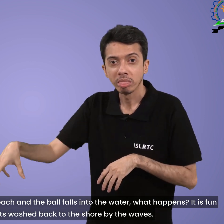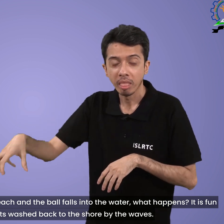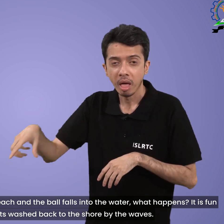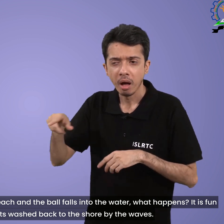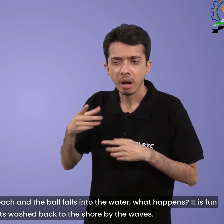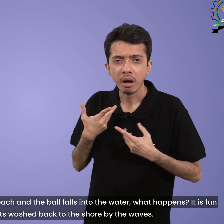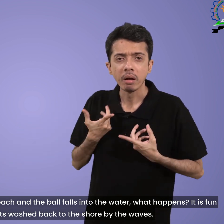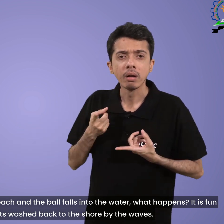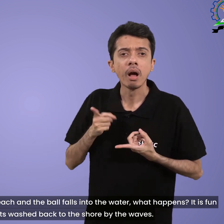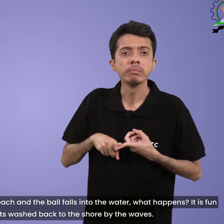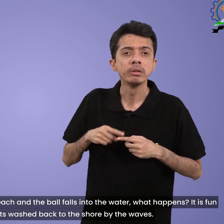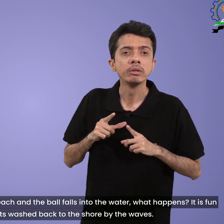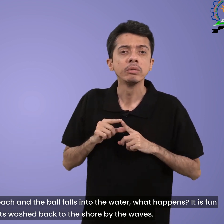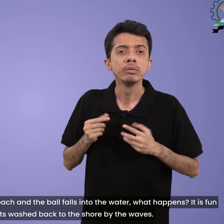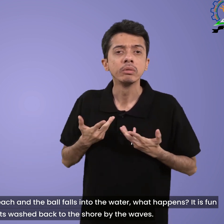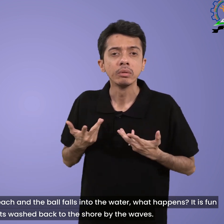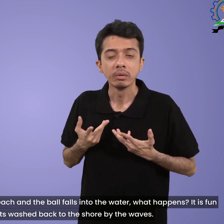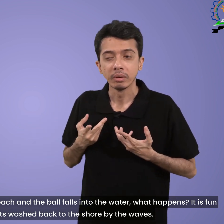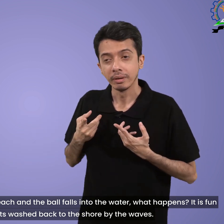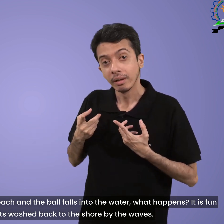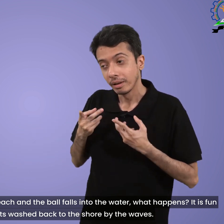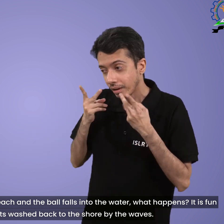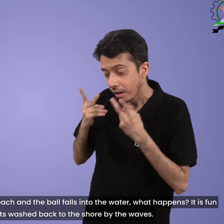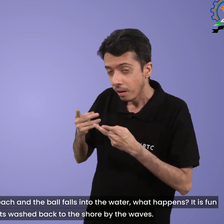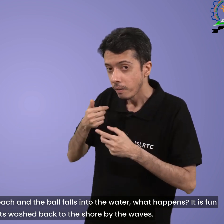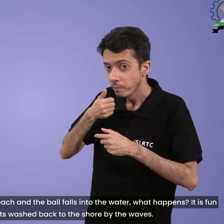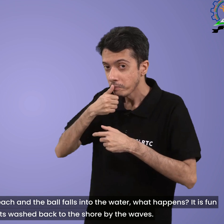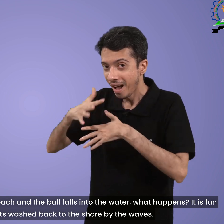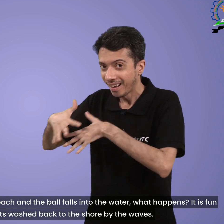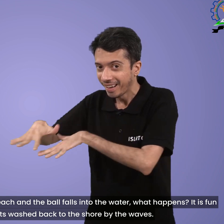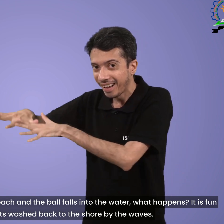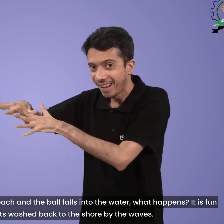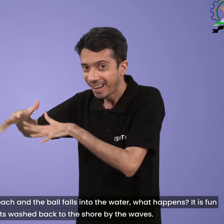to watch how the ball gets washed back to the shore by the waves.